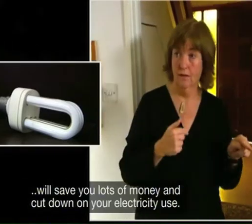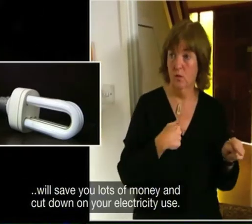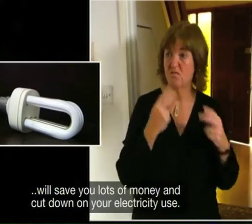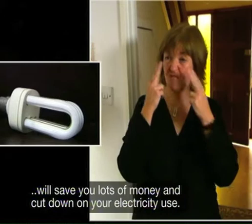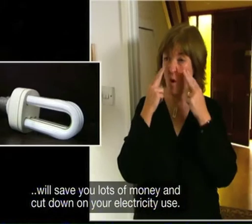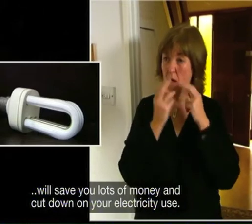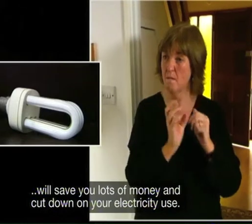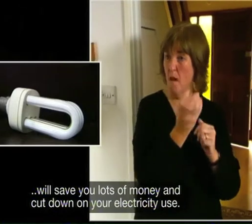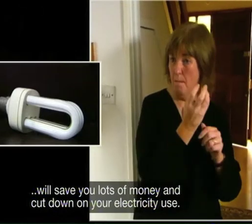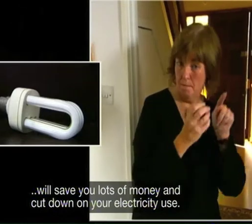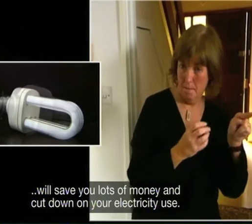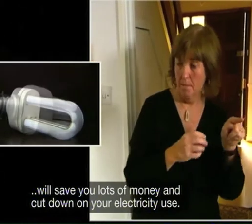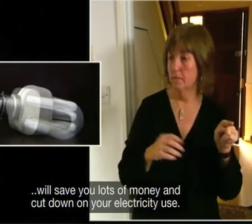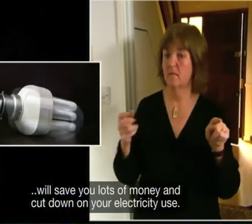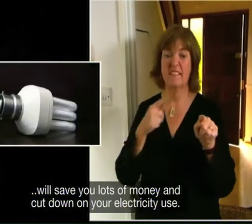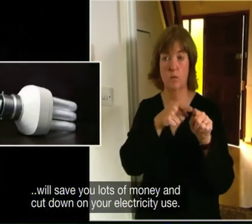money and cut down on your electricity use.